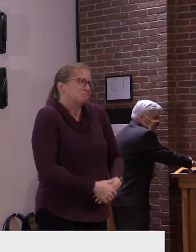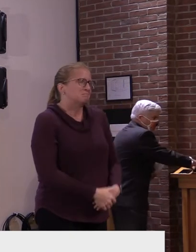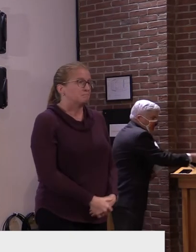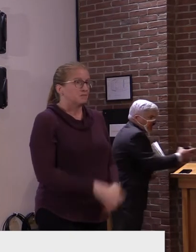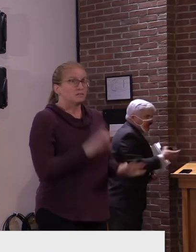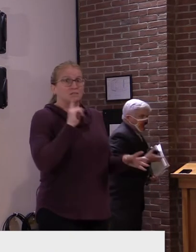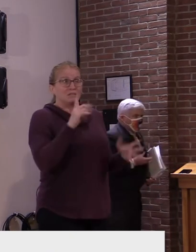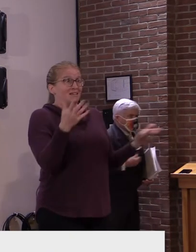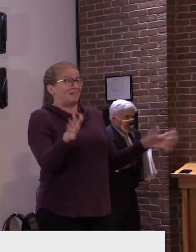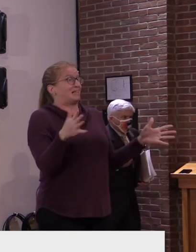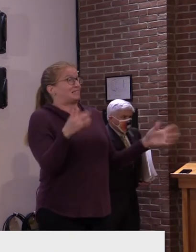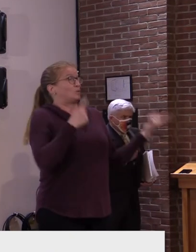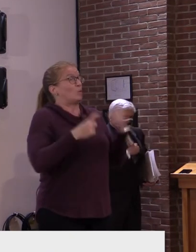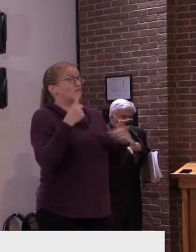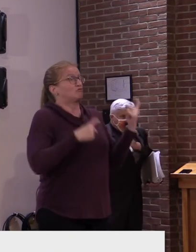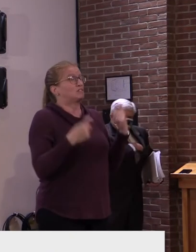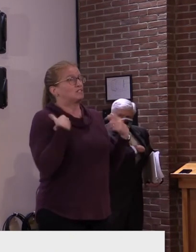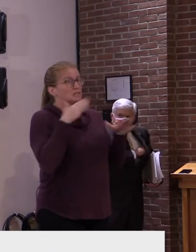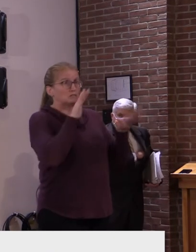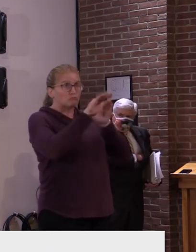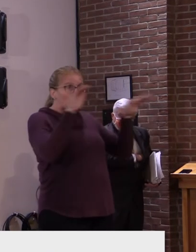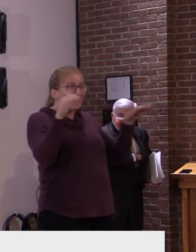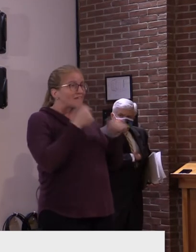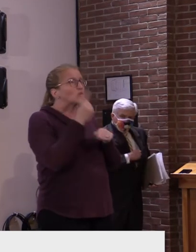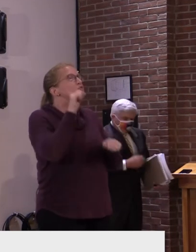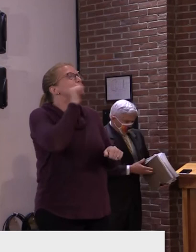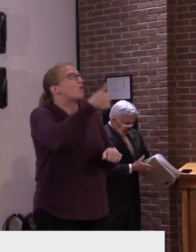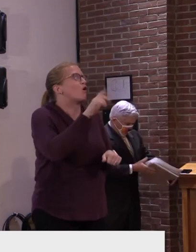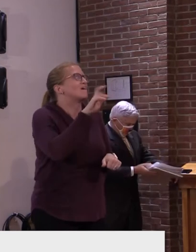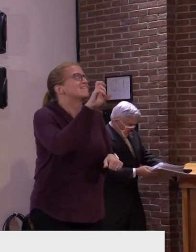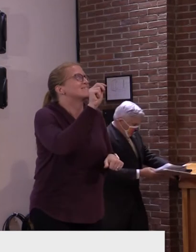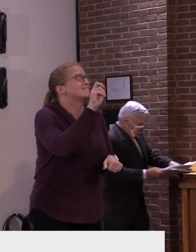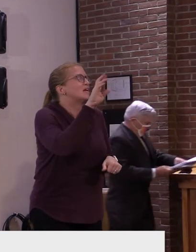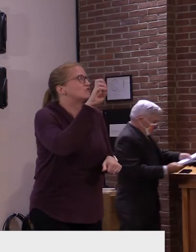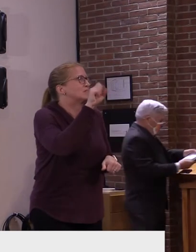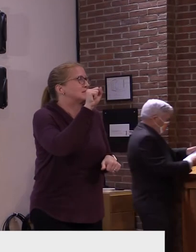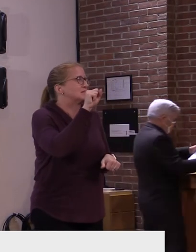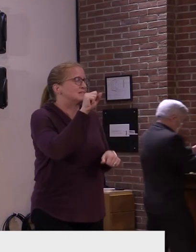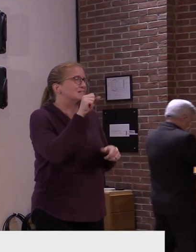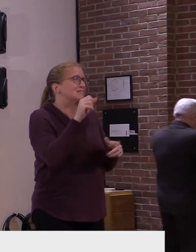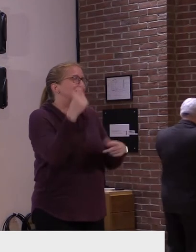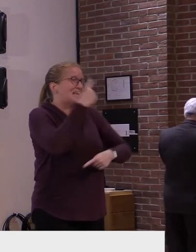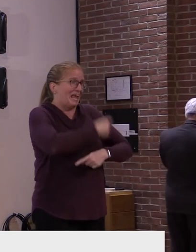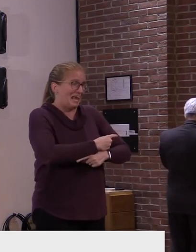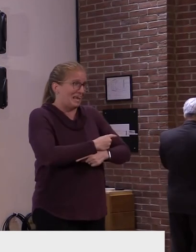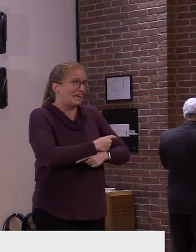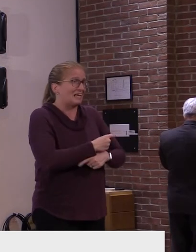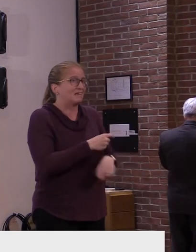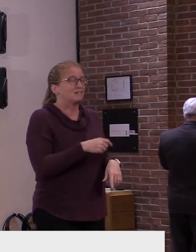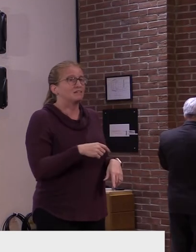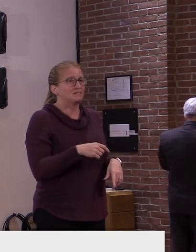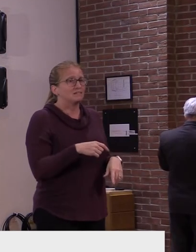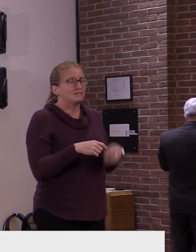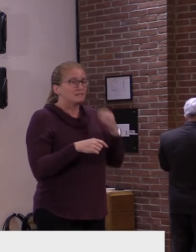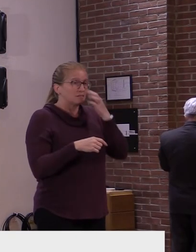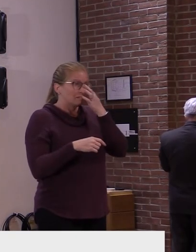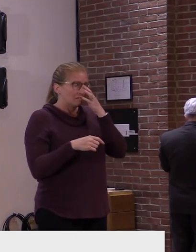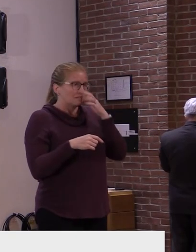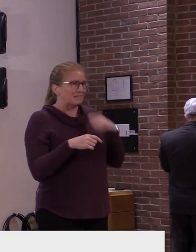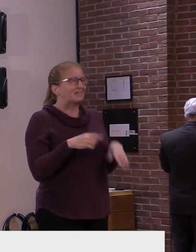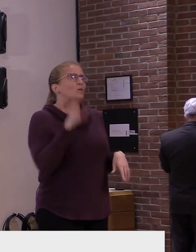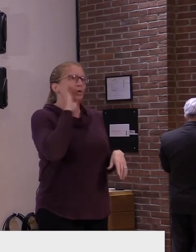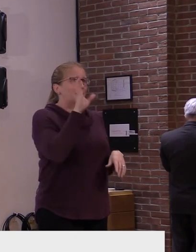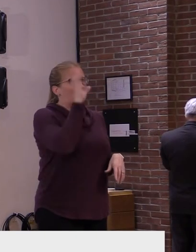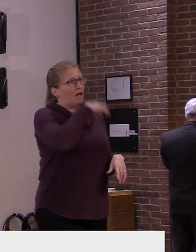that's it i just want to remind everyone tomorrow is veterans day and it will be unusual not to have some of the the